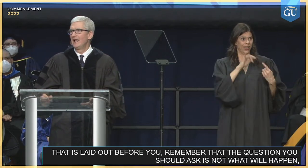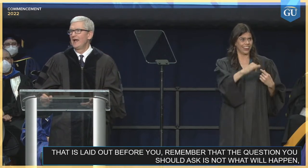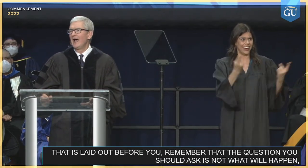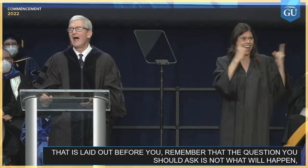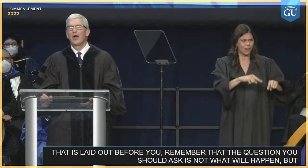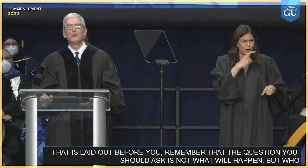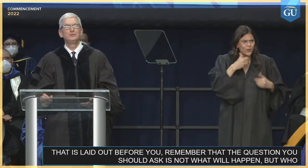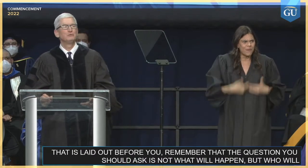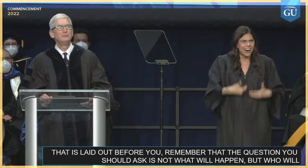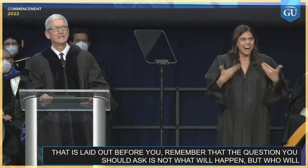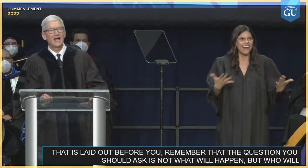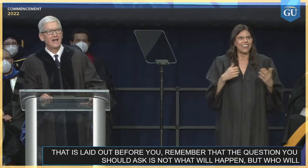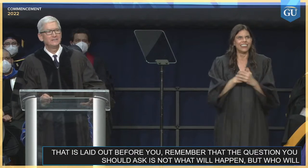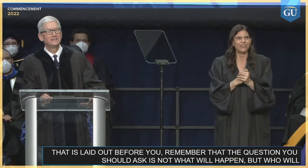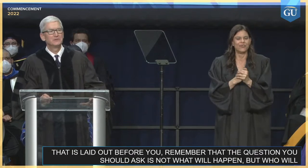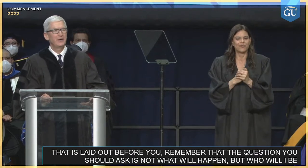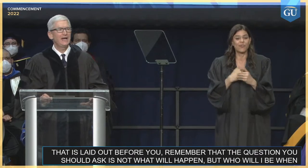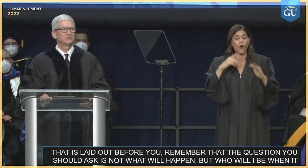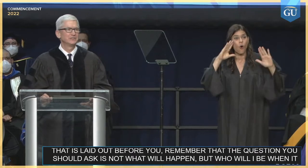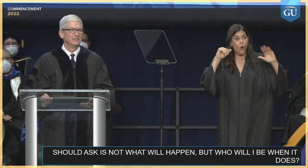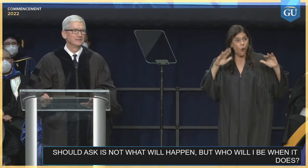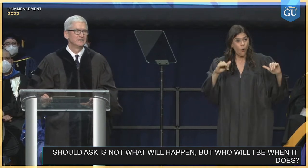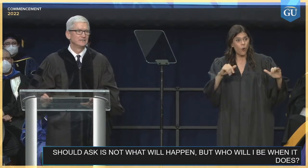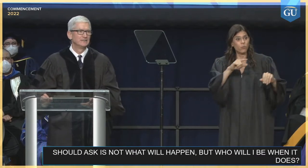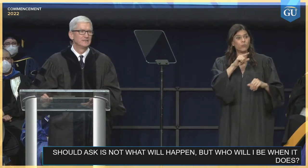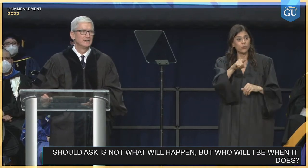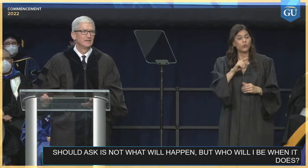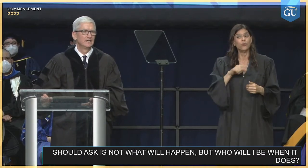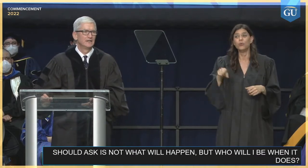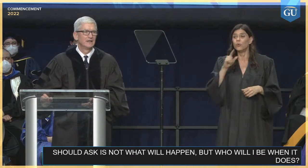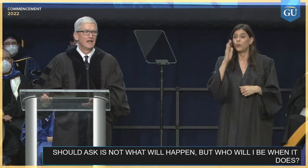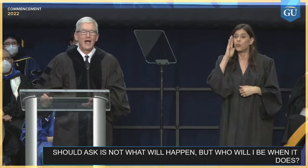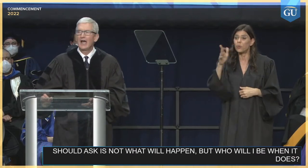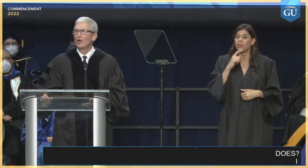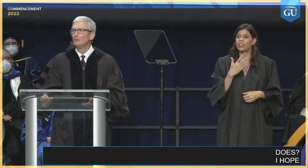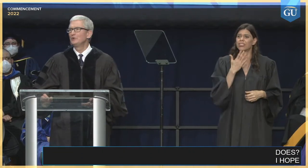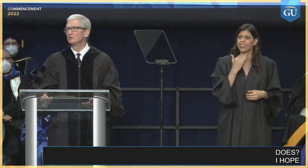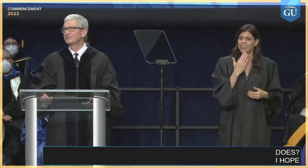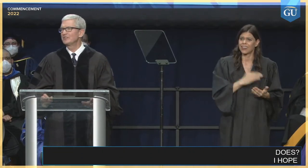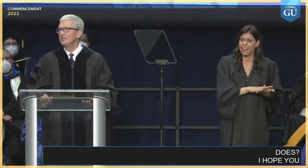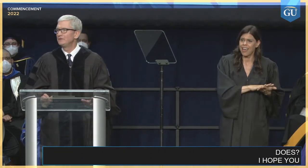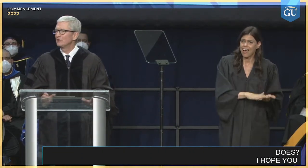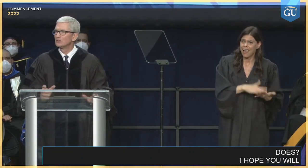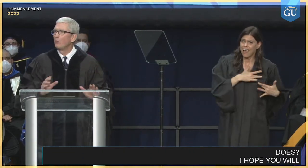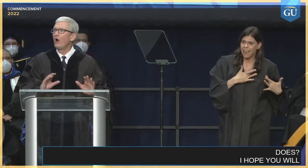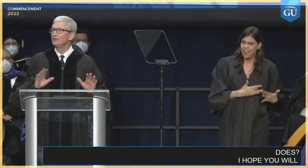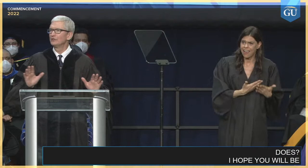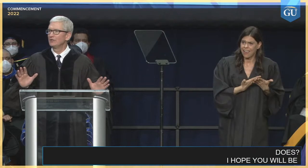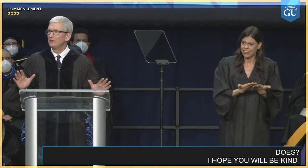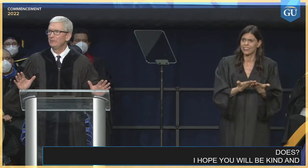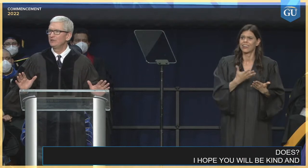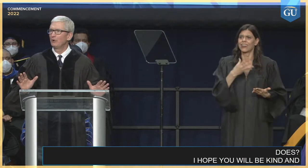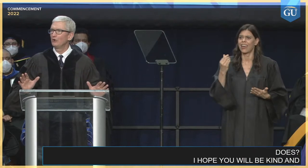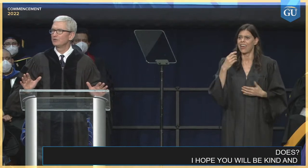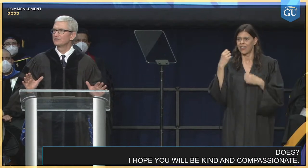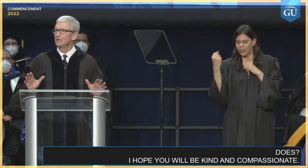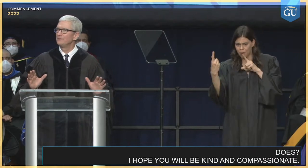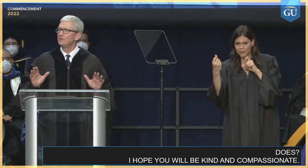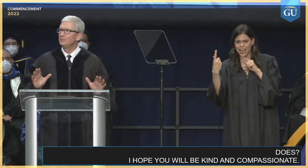I hope you will be kind and compassionate. I hope you will see there is wonder in being part of something bigger